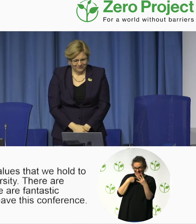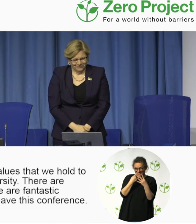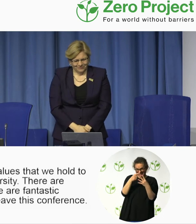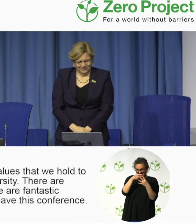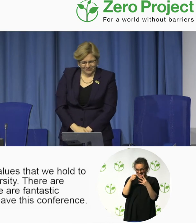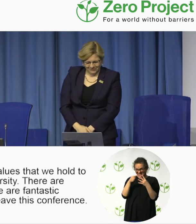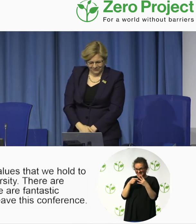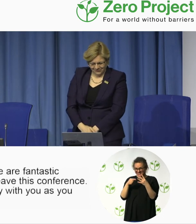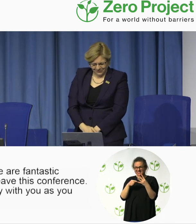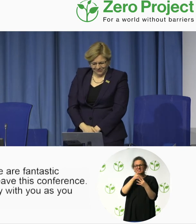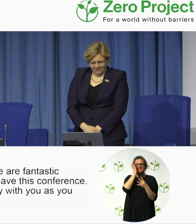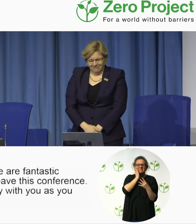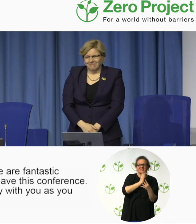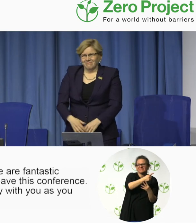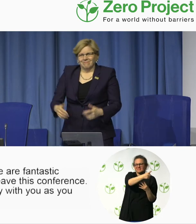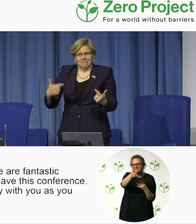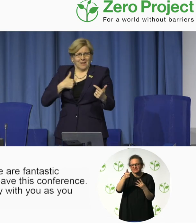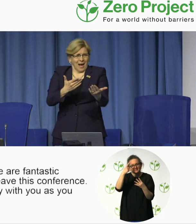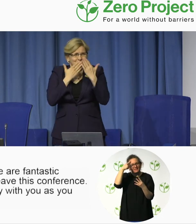work every day.